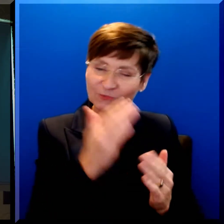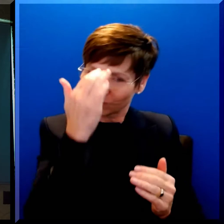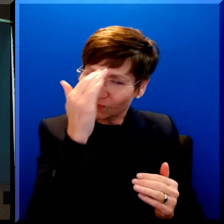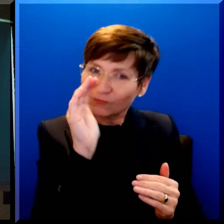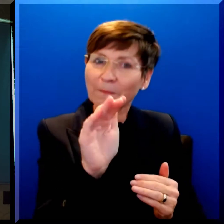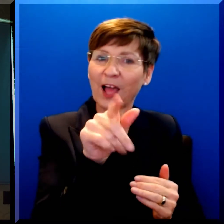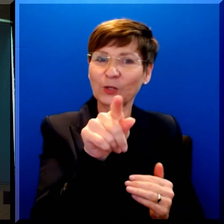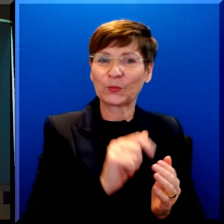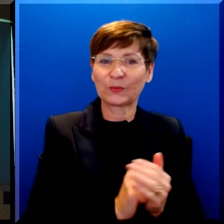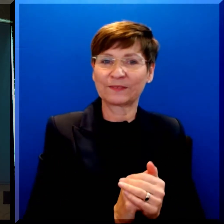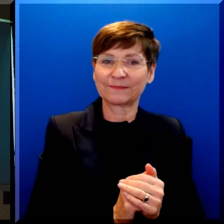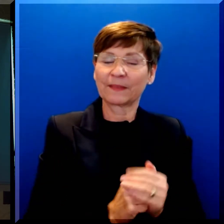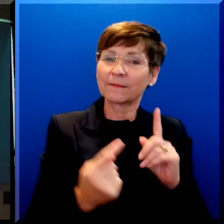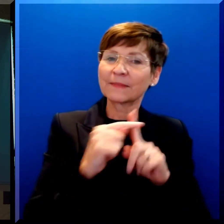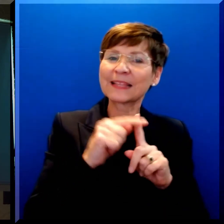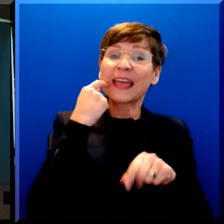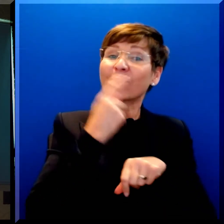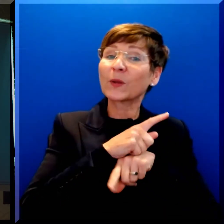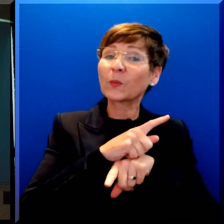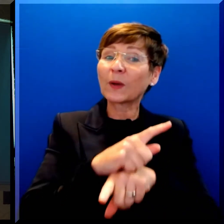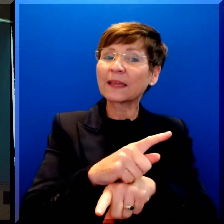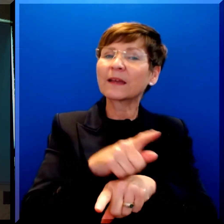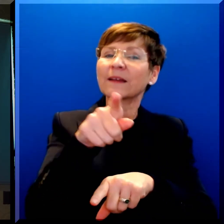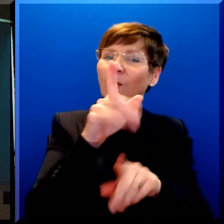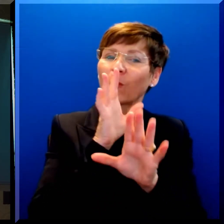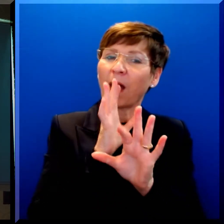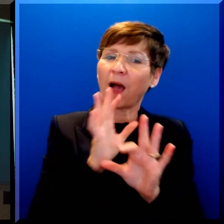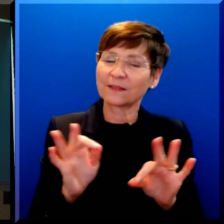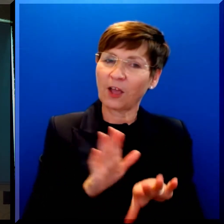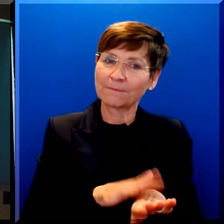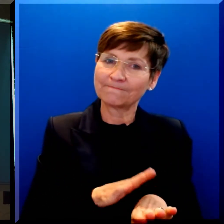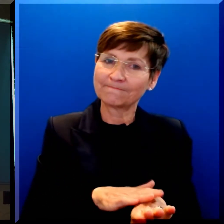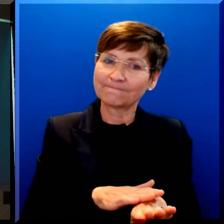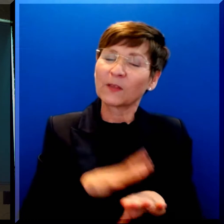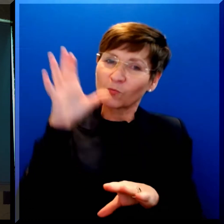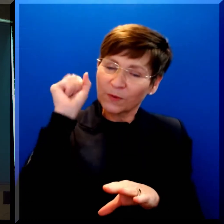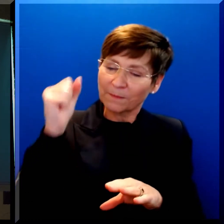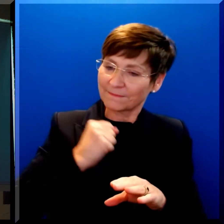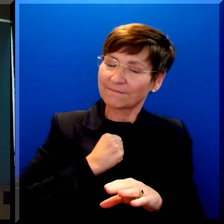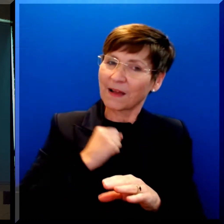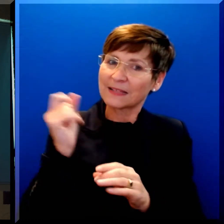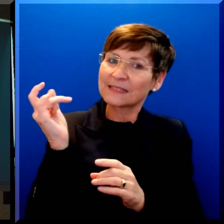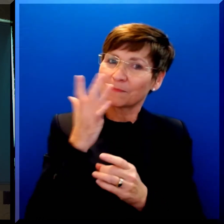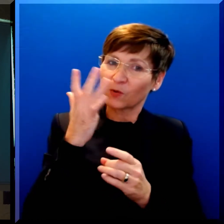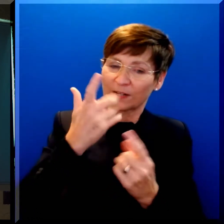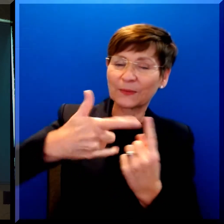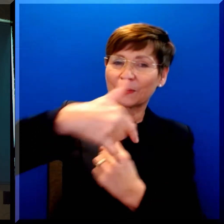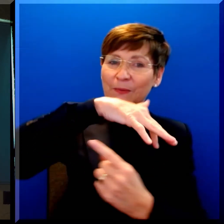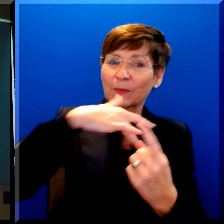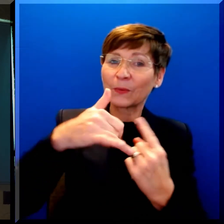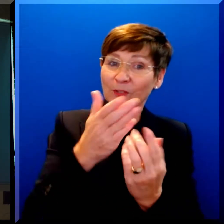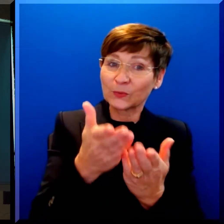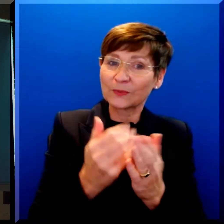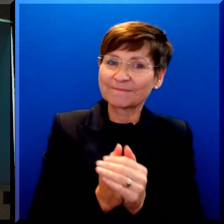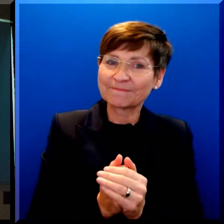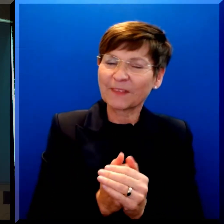ask you to be still each week and let my spirit remind you that I love you so much that I sent Jesus